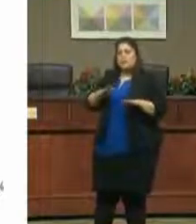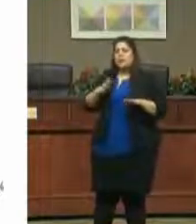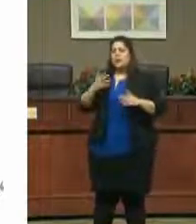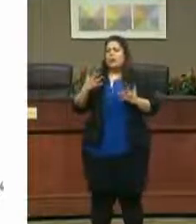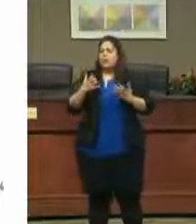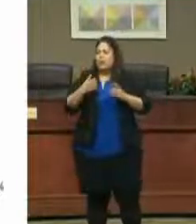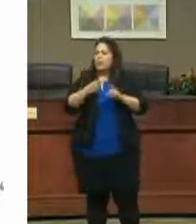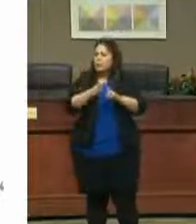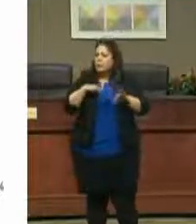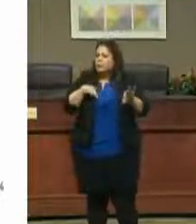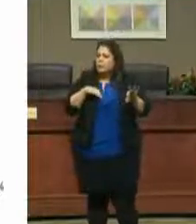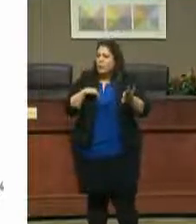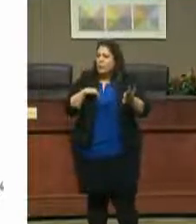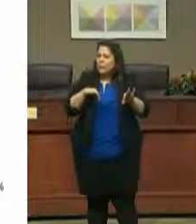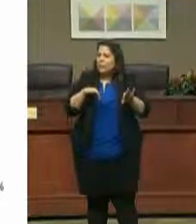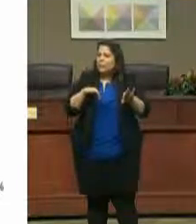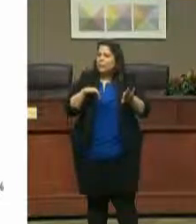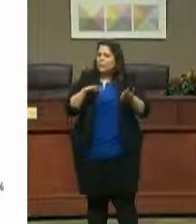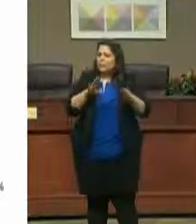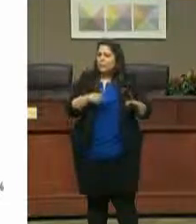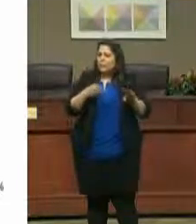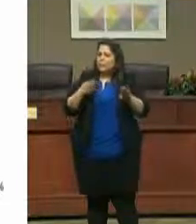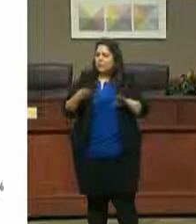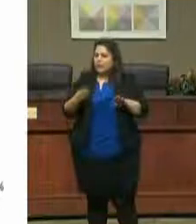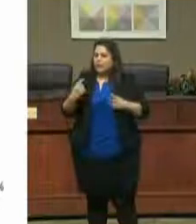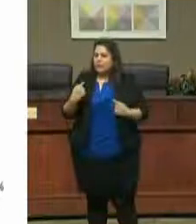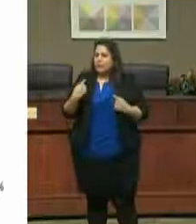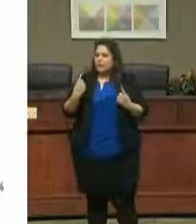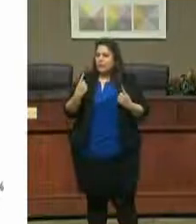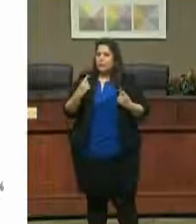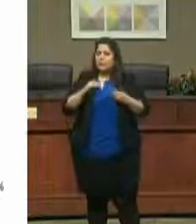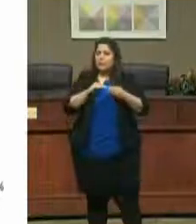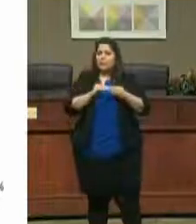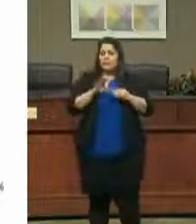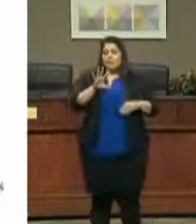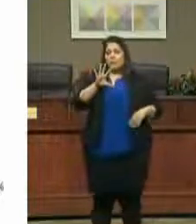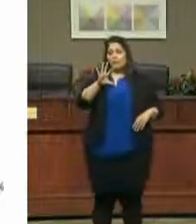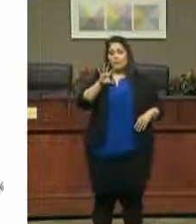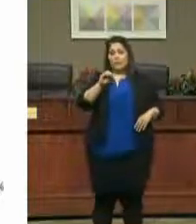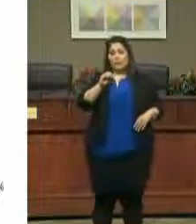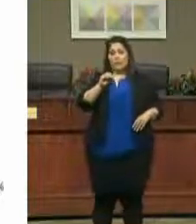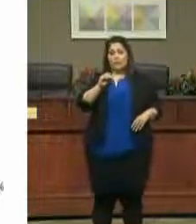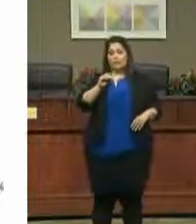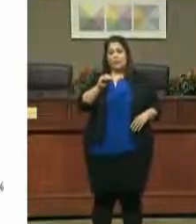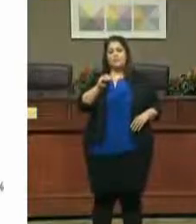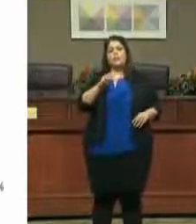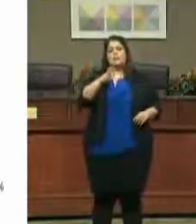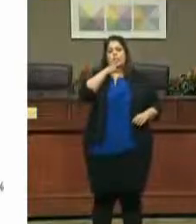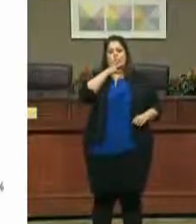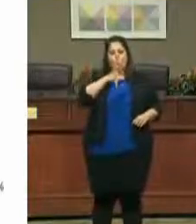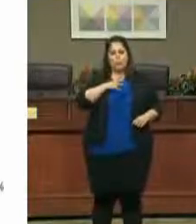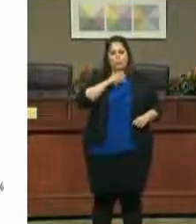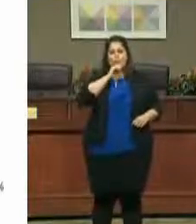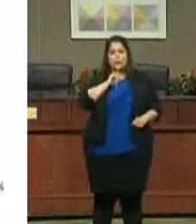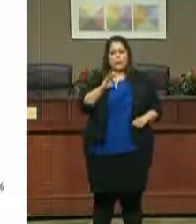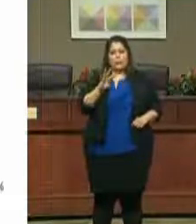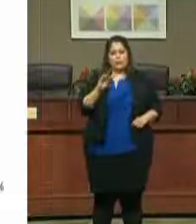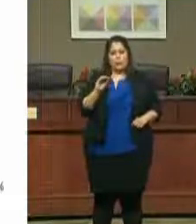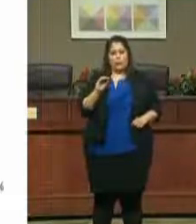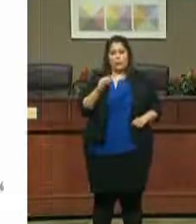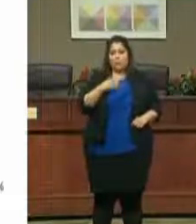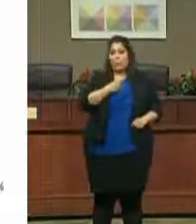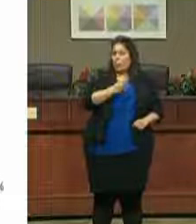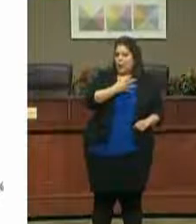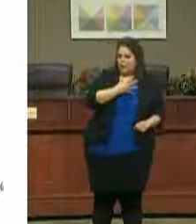you the fatalities that we had. Our fatality number 50 is a 40-year-old female, white,